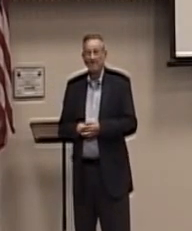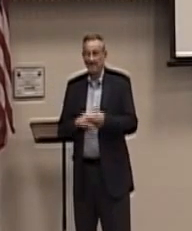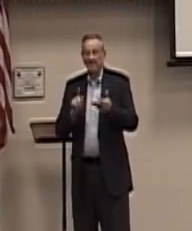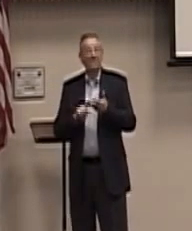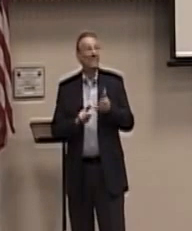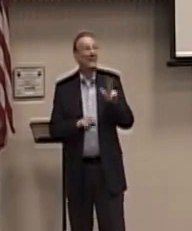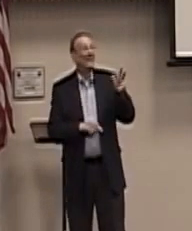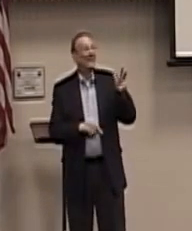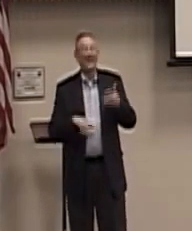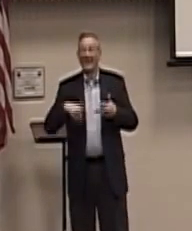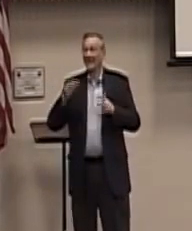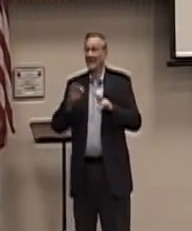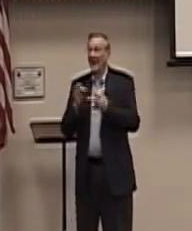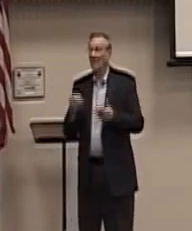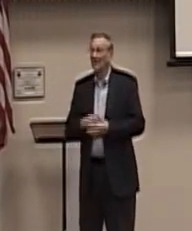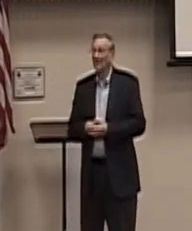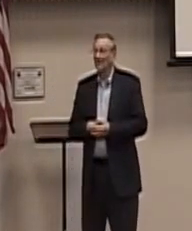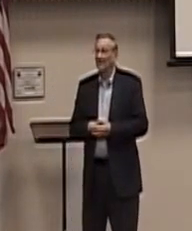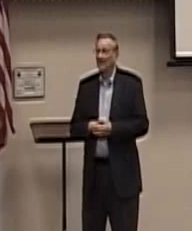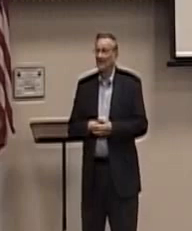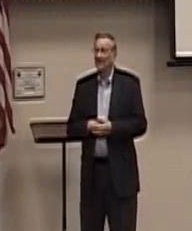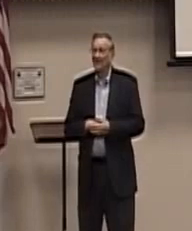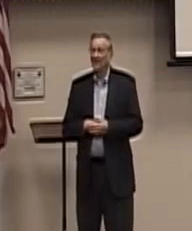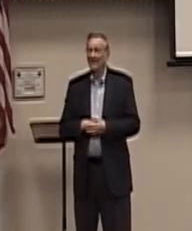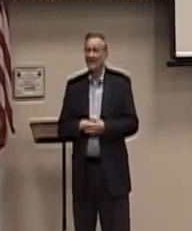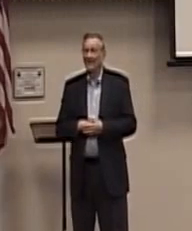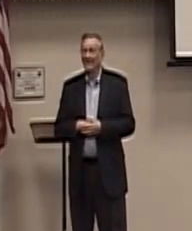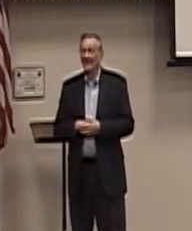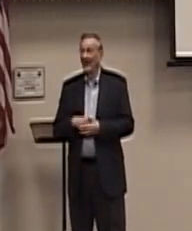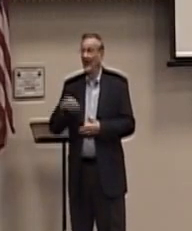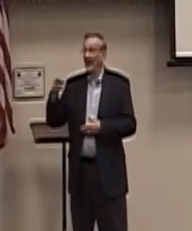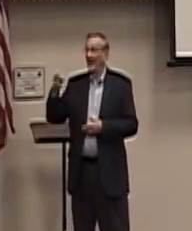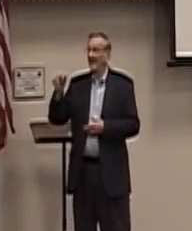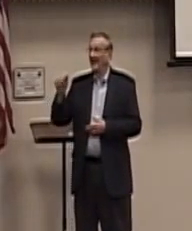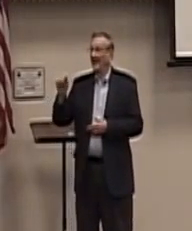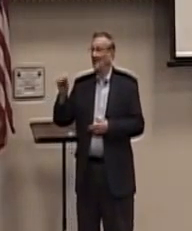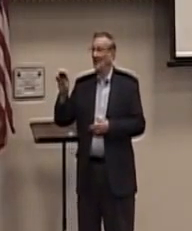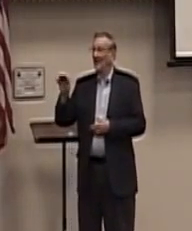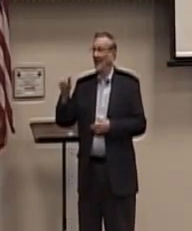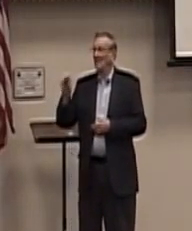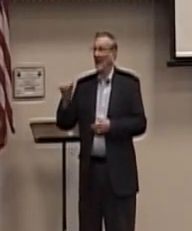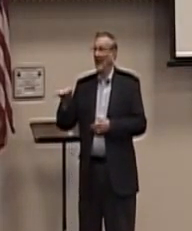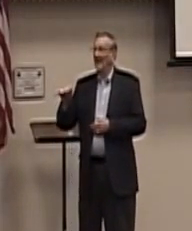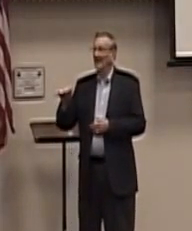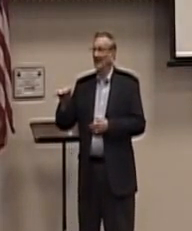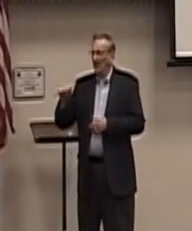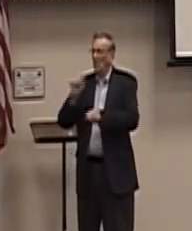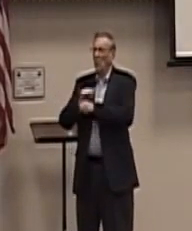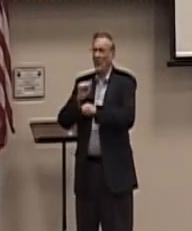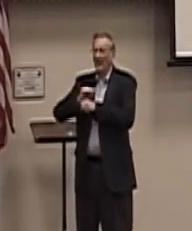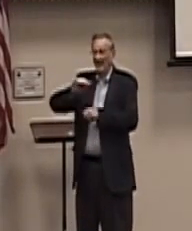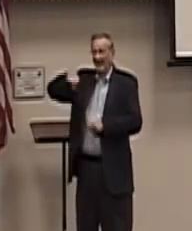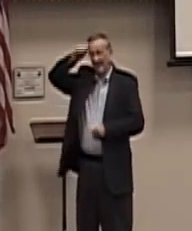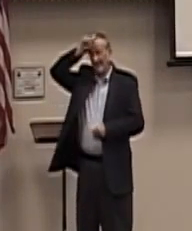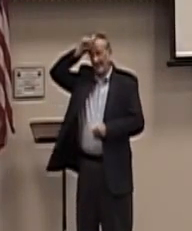Next missionary family, the Habashi family, and they're serving in Cairo, Egypt. Now,